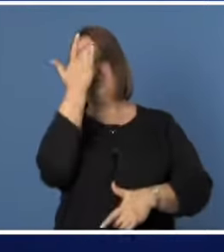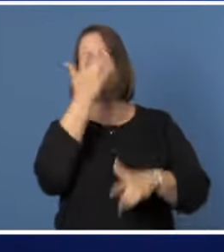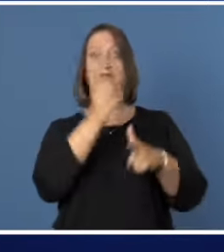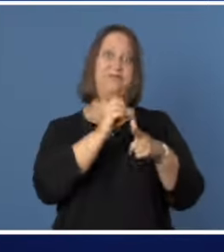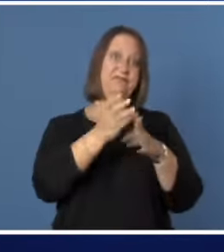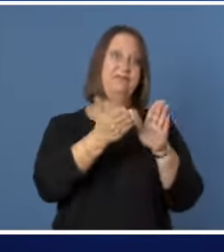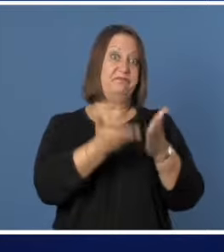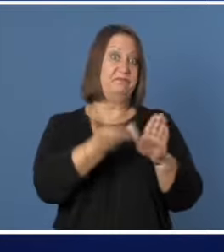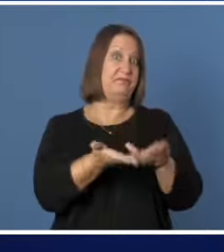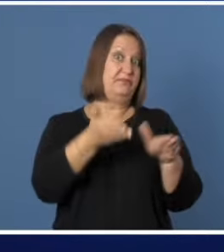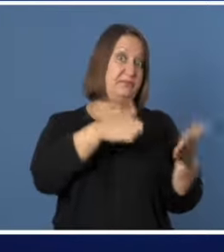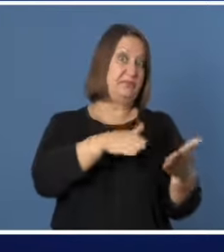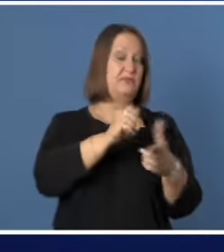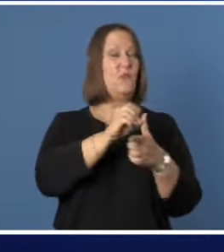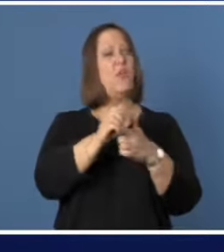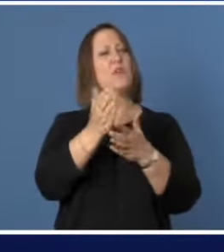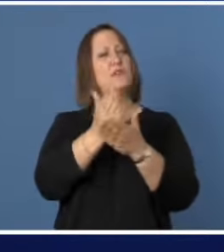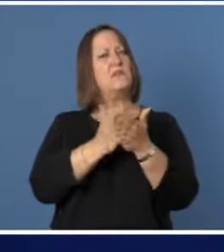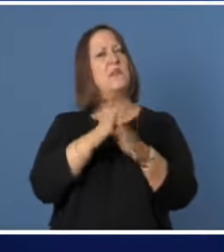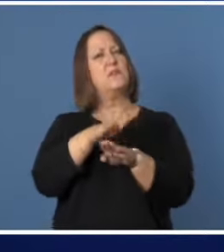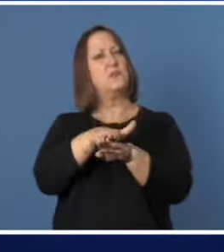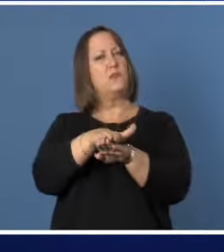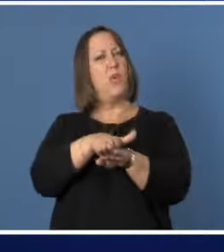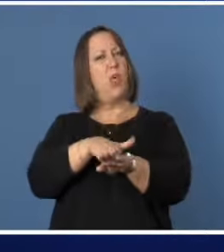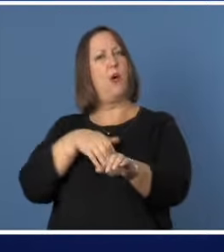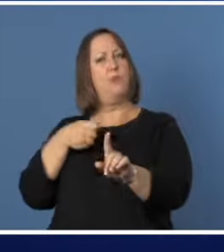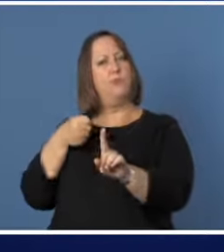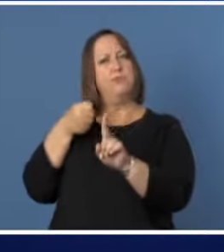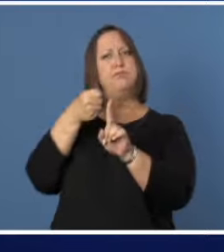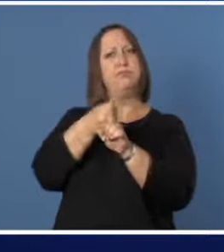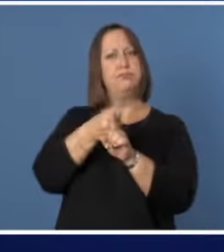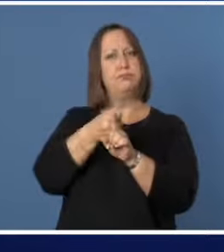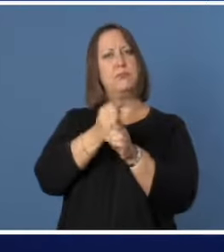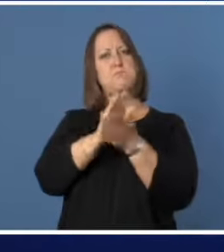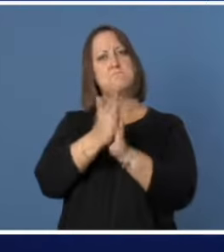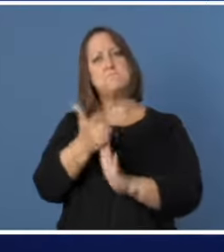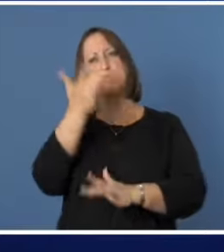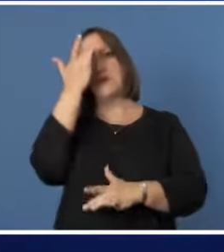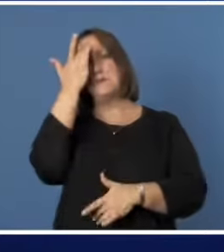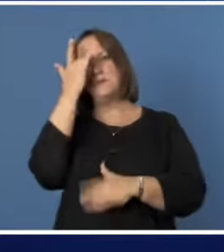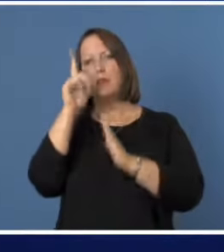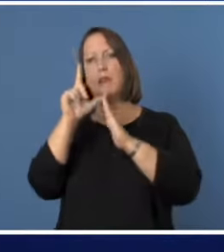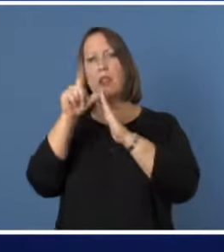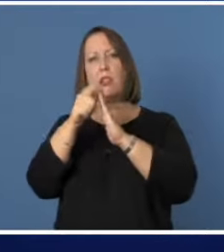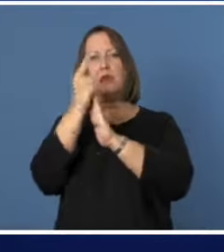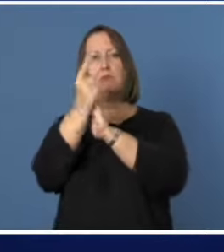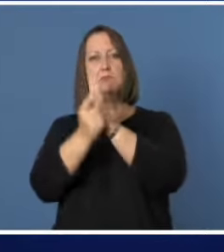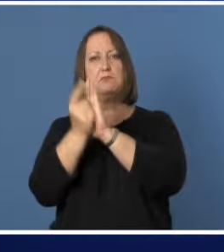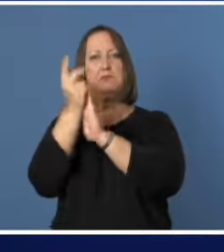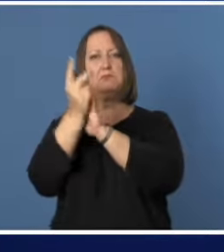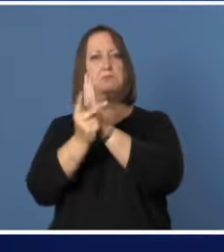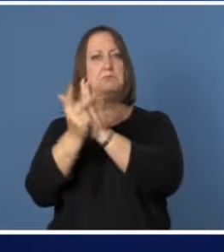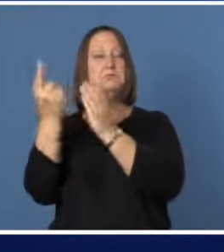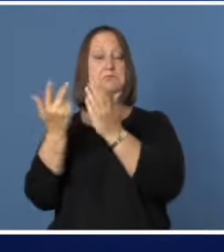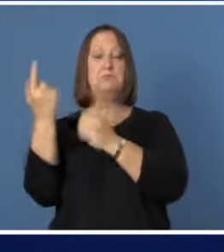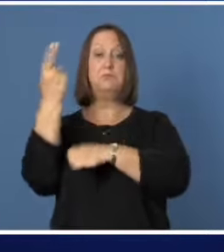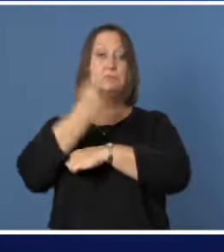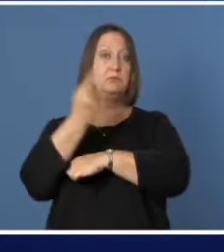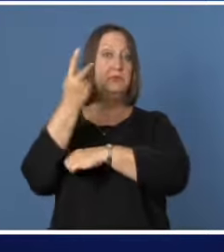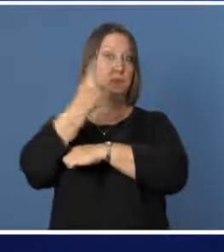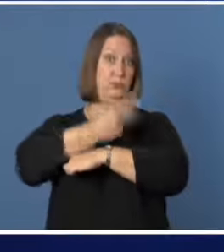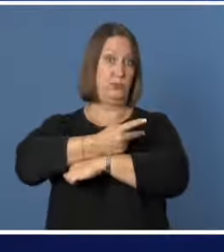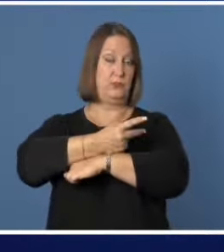to a few minutes, or a delayed effect, 2 to 48 hours.